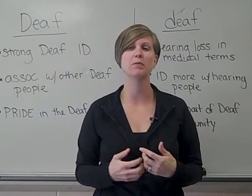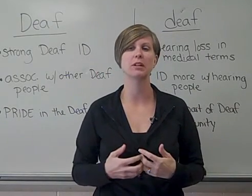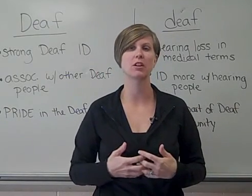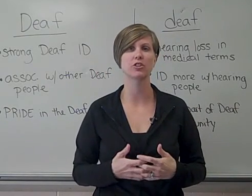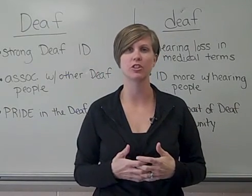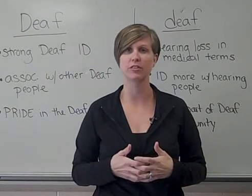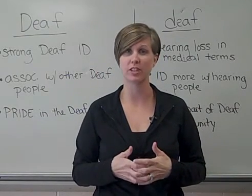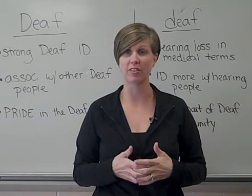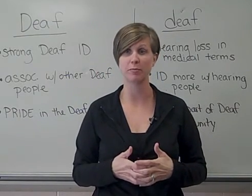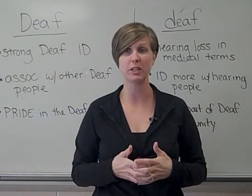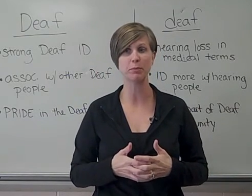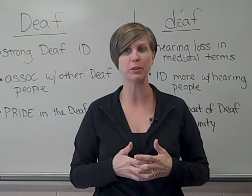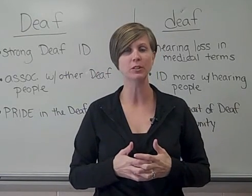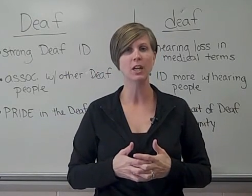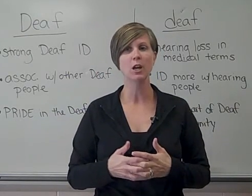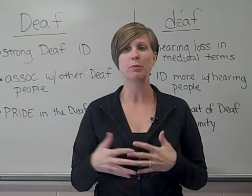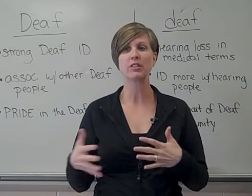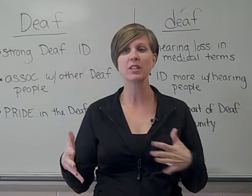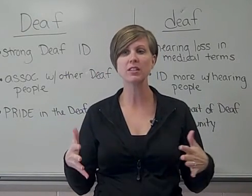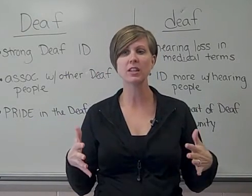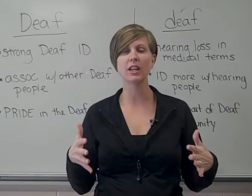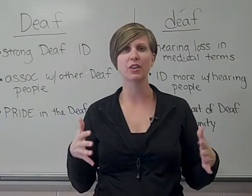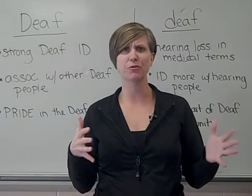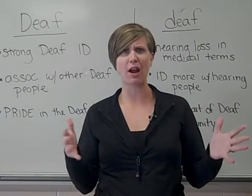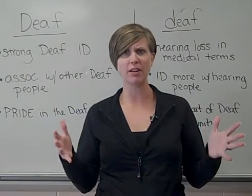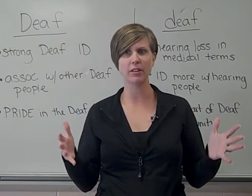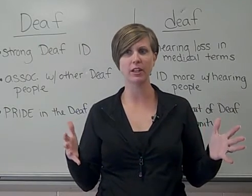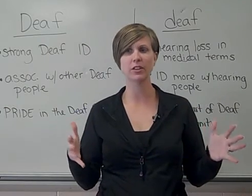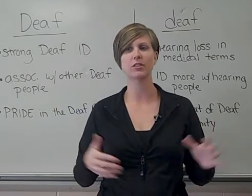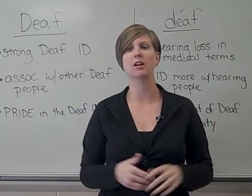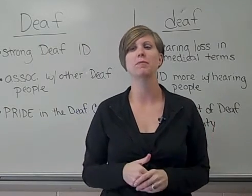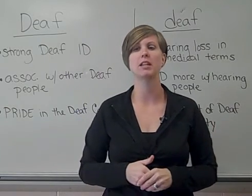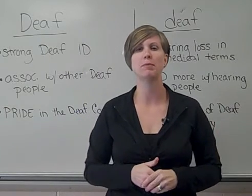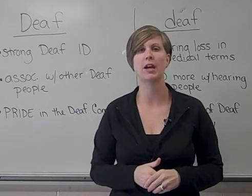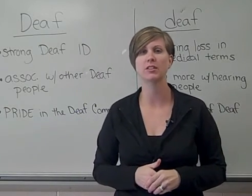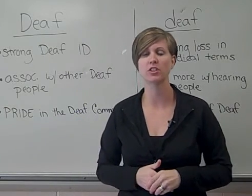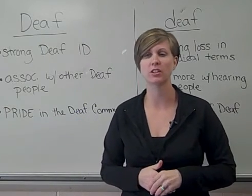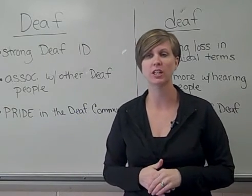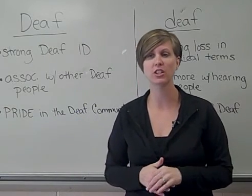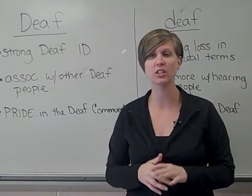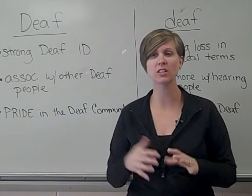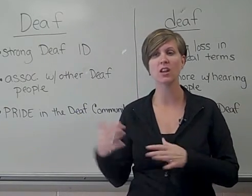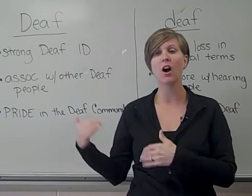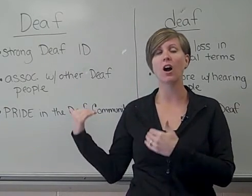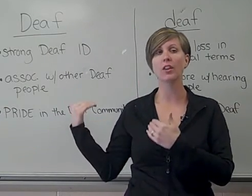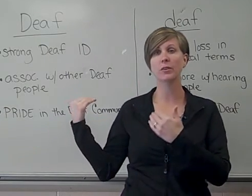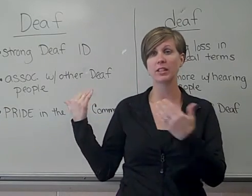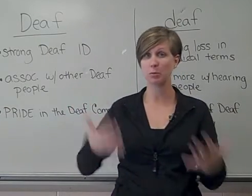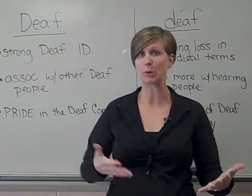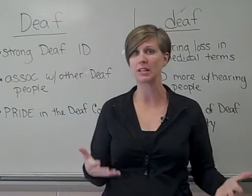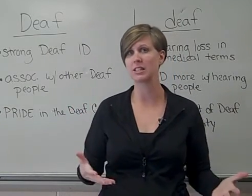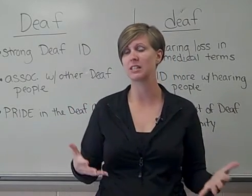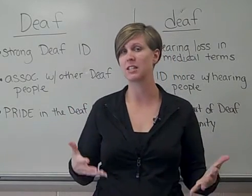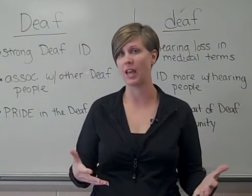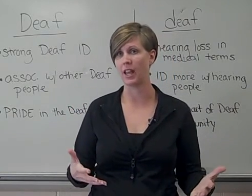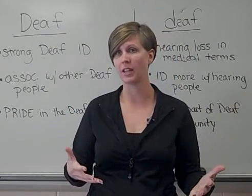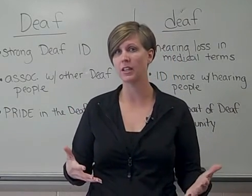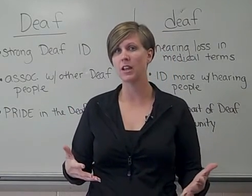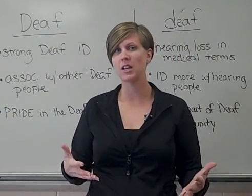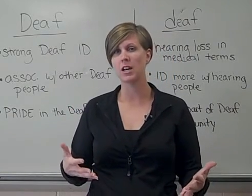vibrant culture of deaf people, persisting and thriving throughout many past generations, all the way to present day.